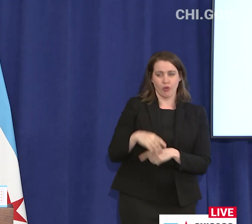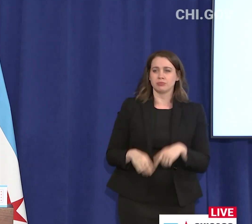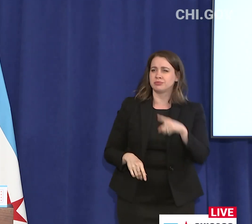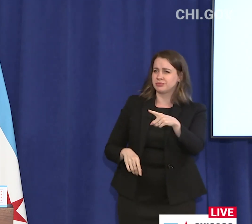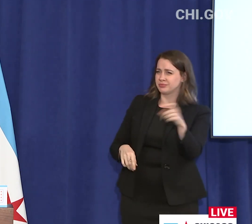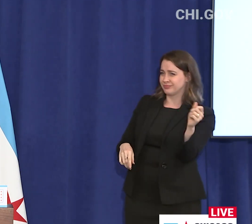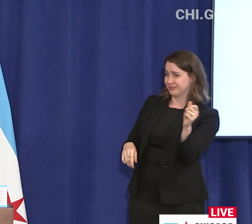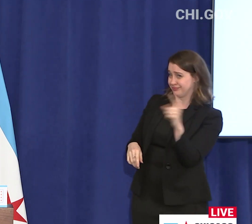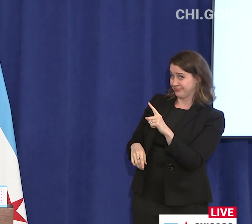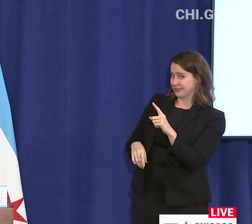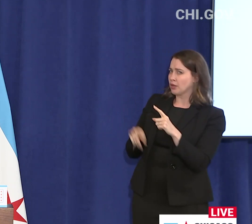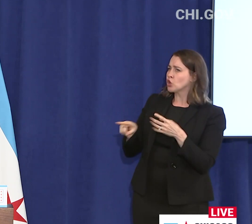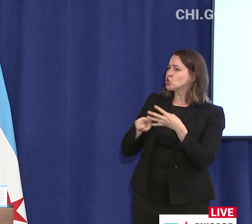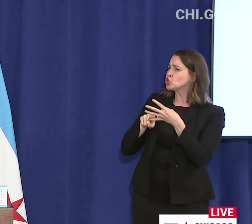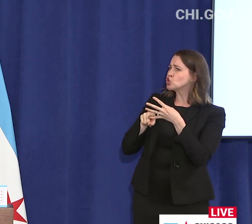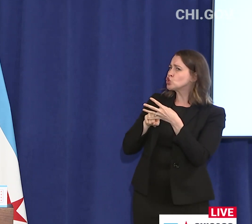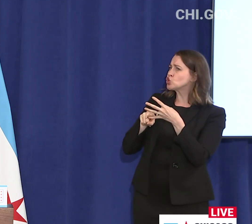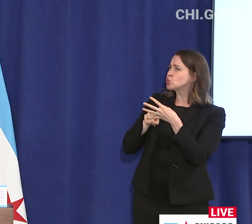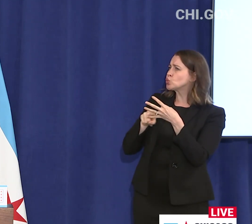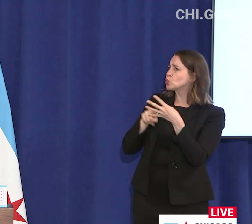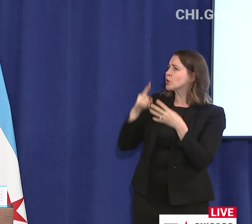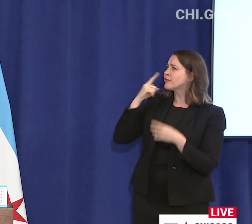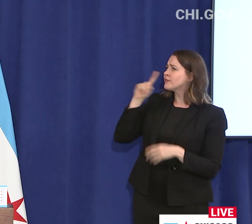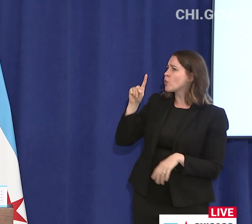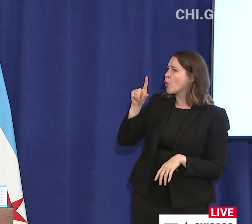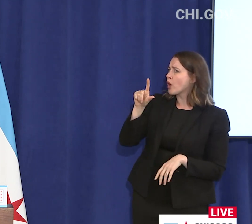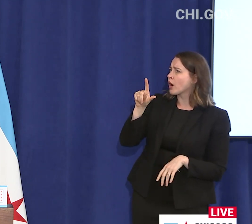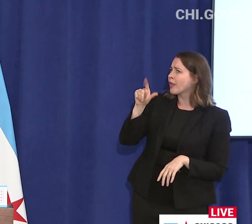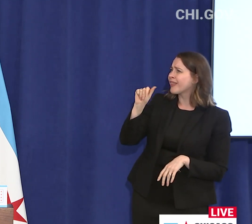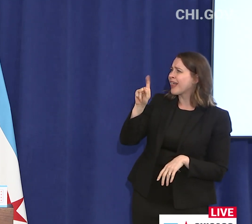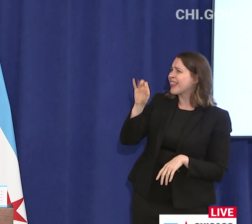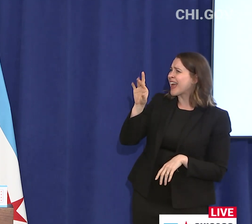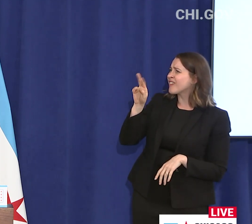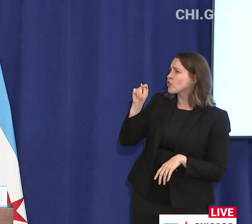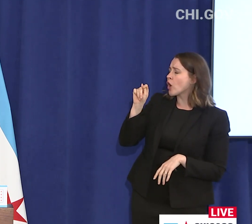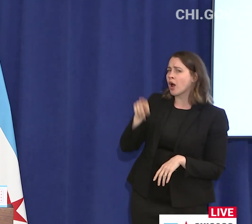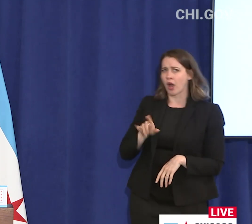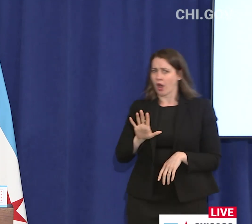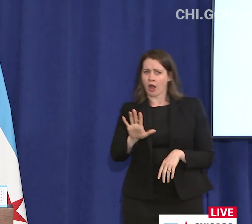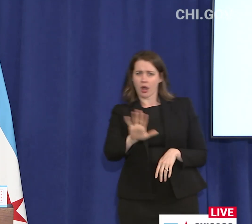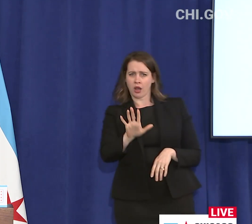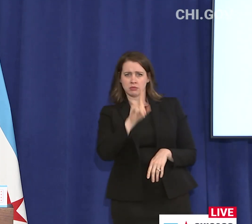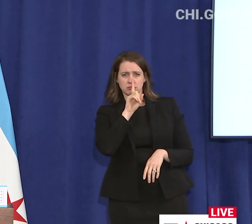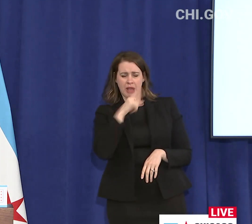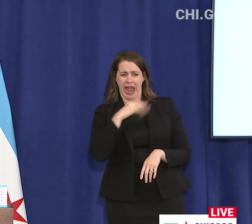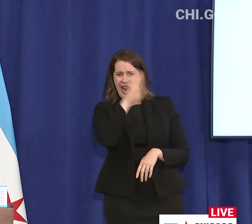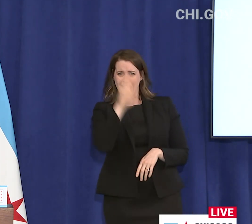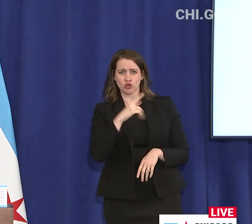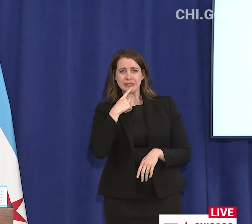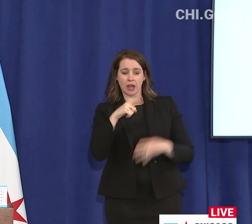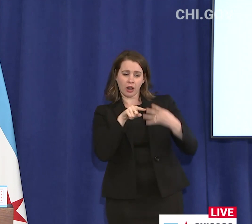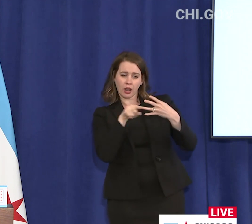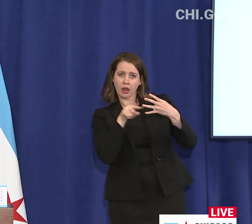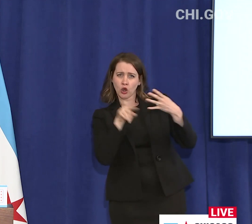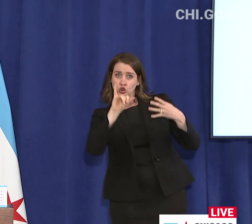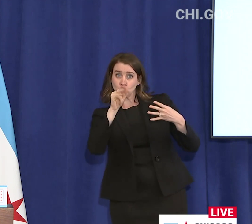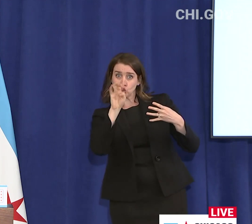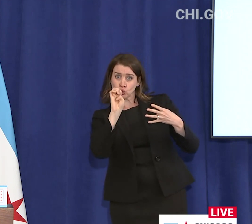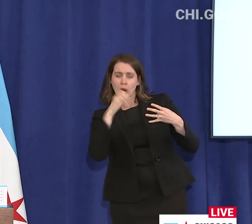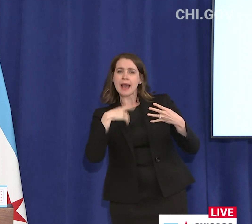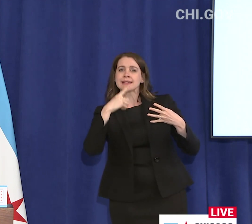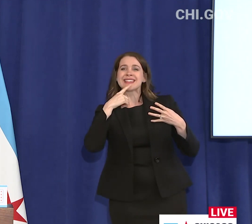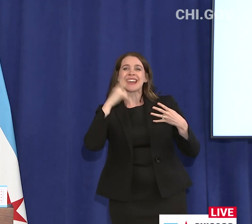late June mean? I didn't say late June. I said later in Phase 3. And later in Phase 3, do you envision a couple? What's the